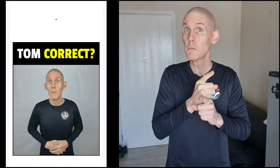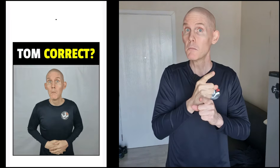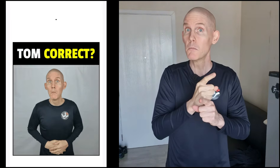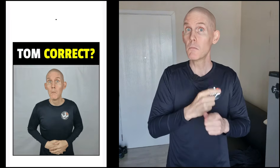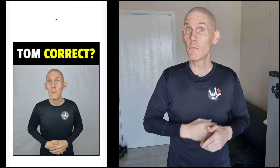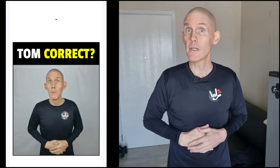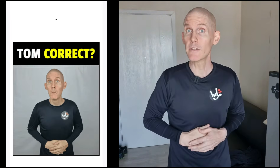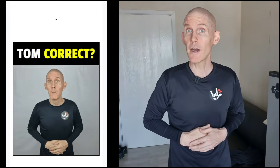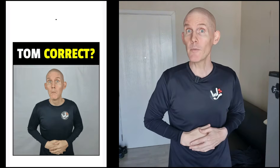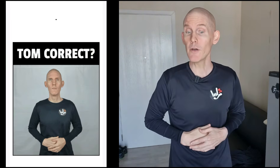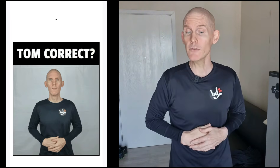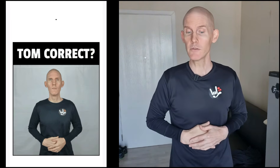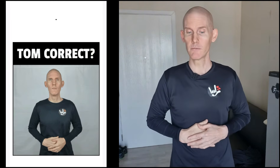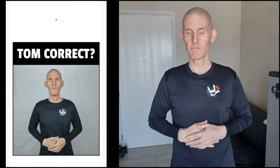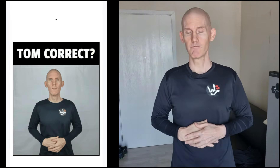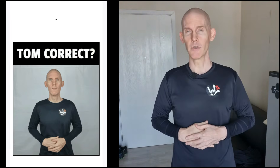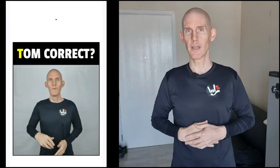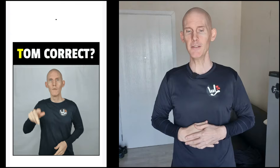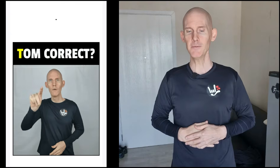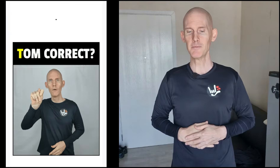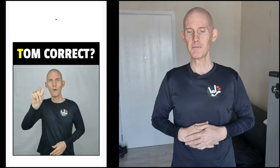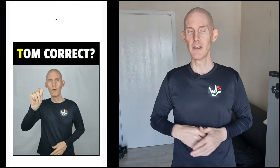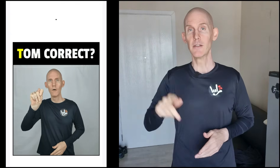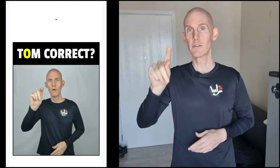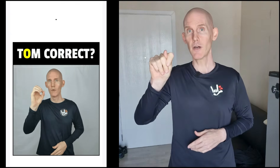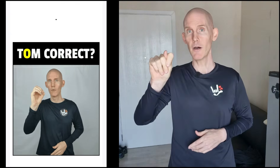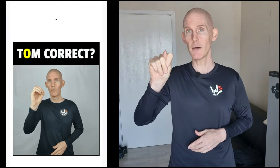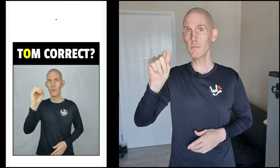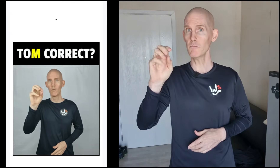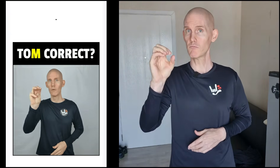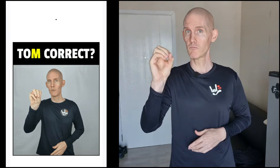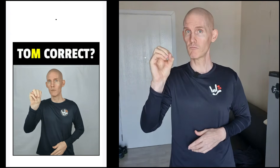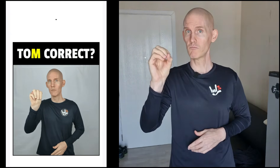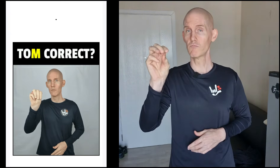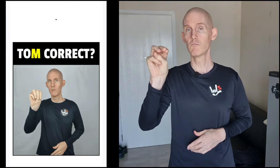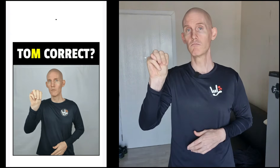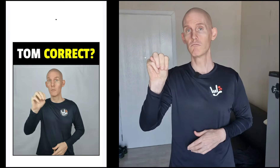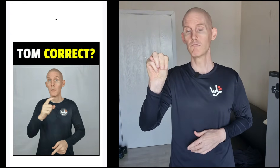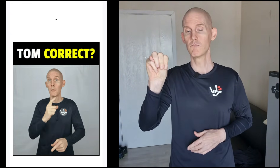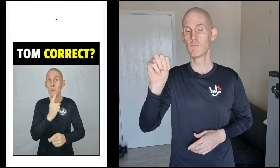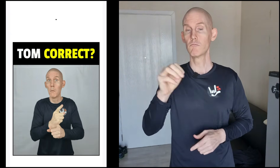correct. Raise the eyebrows. Again. Tom,